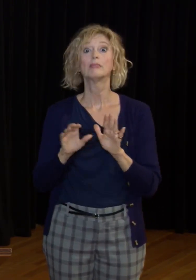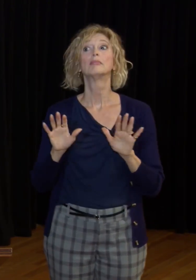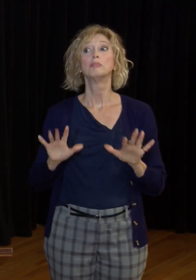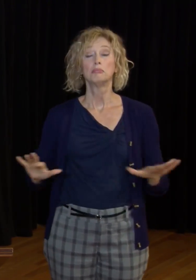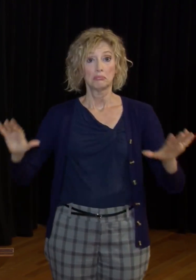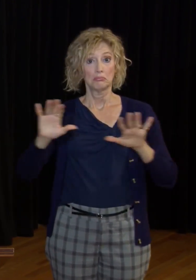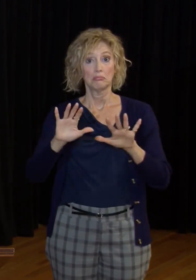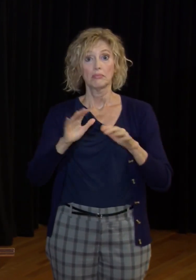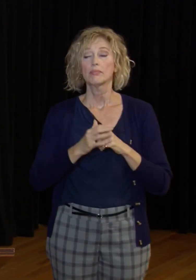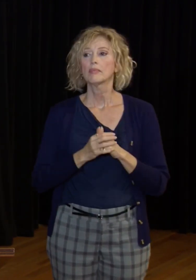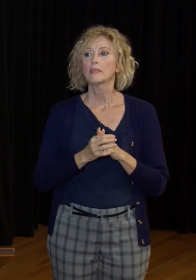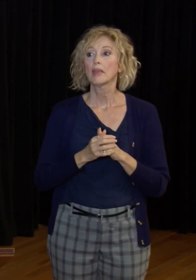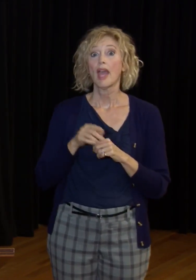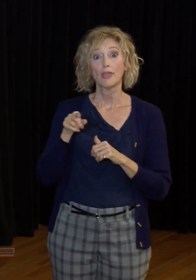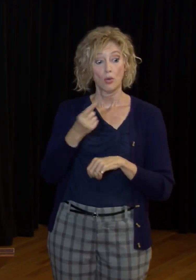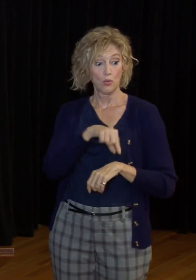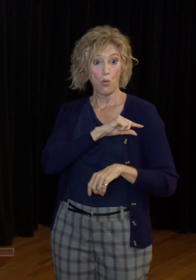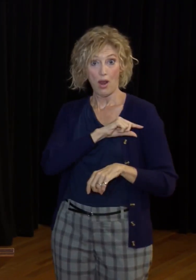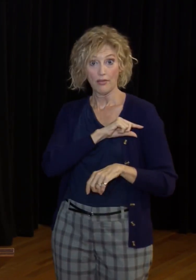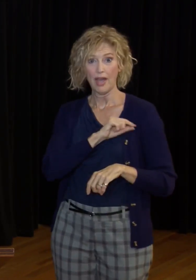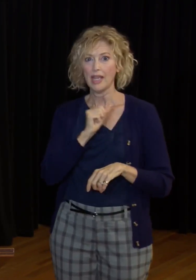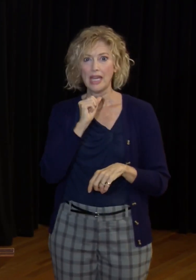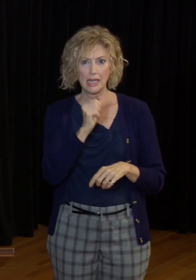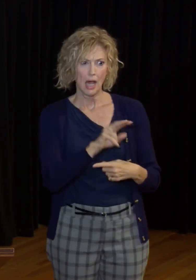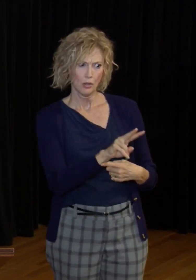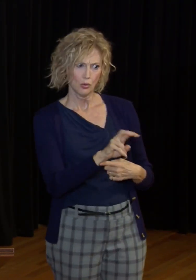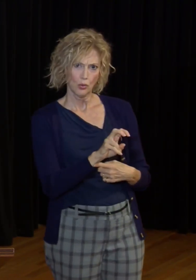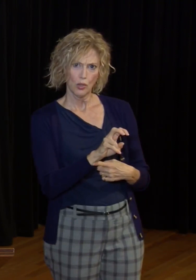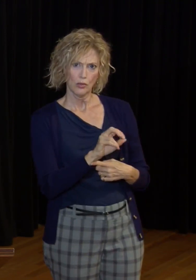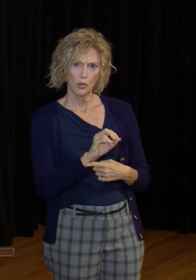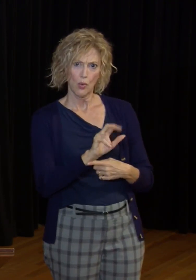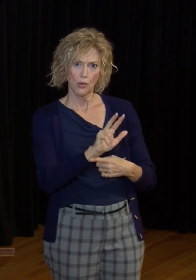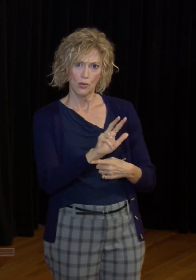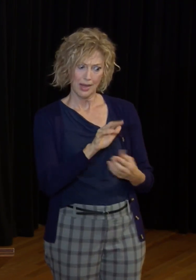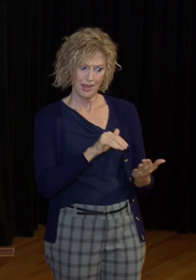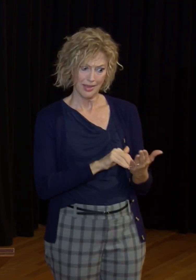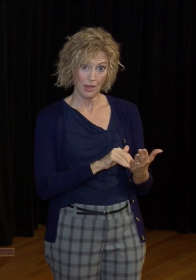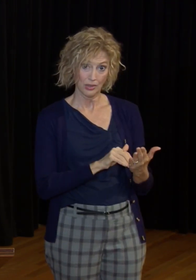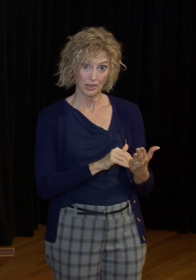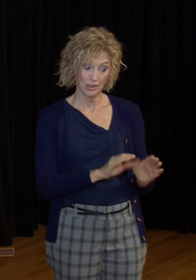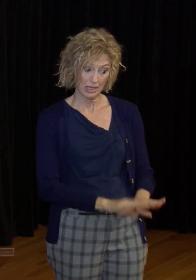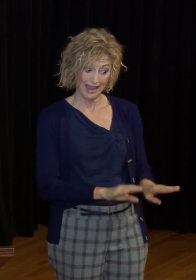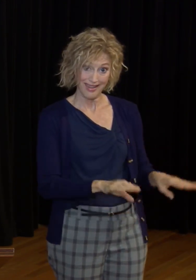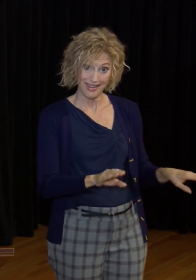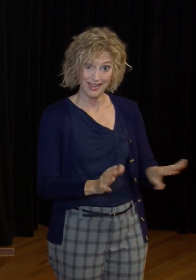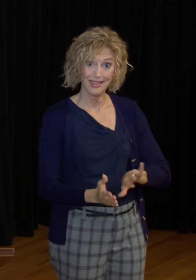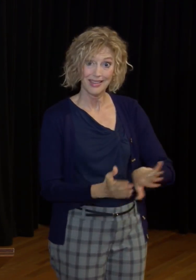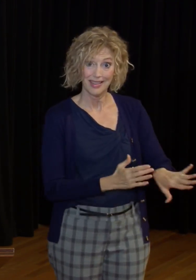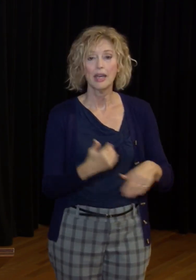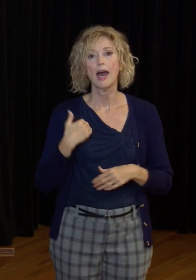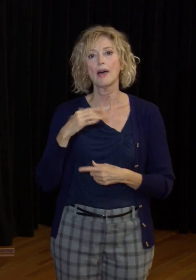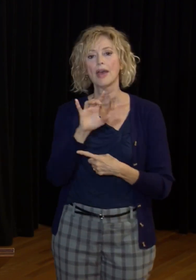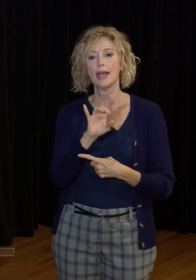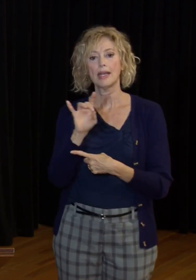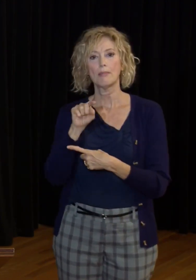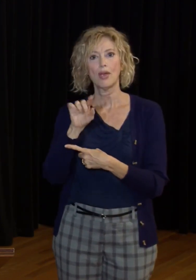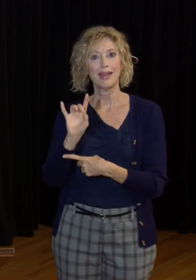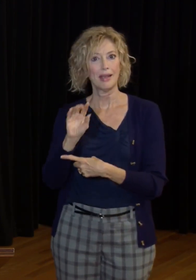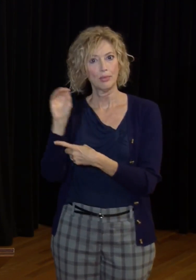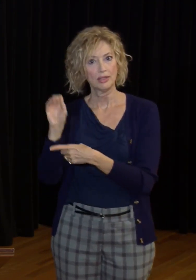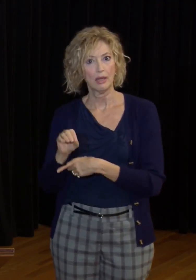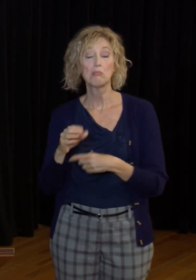population, and of those eligible, excluding 203,000 keiki, you have 88.8%. Or